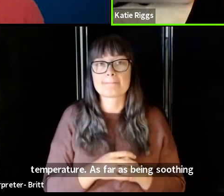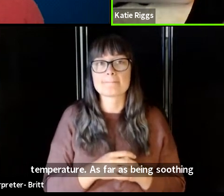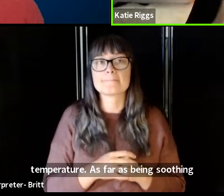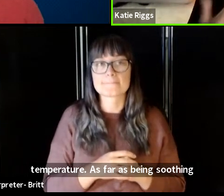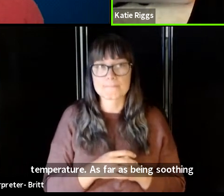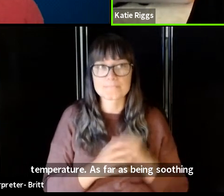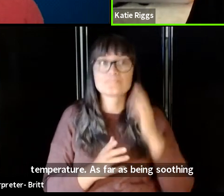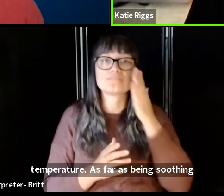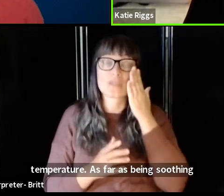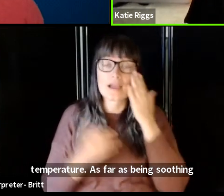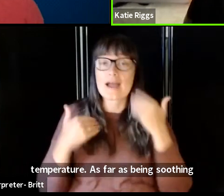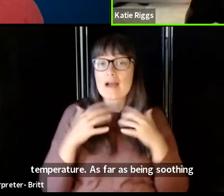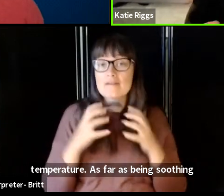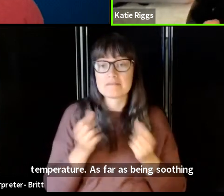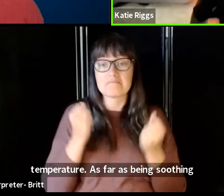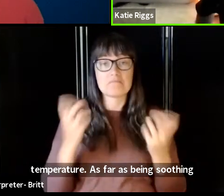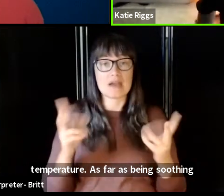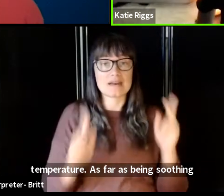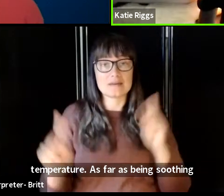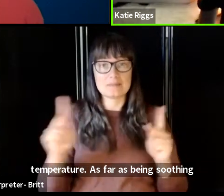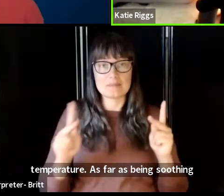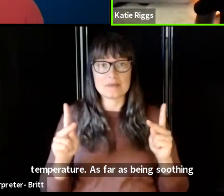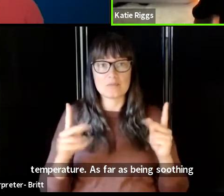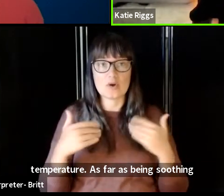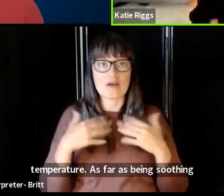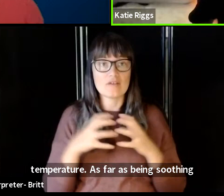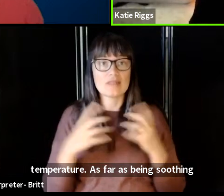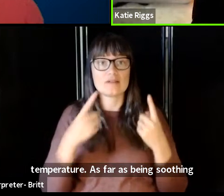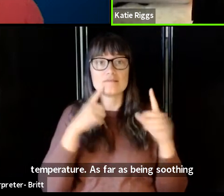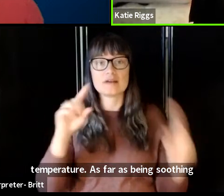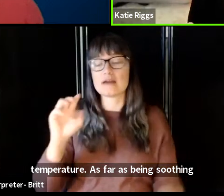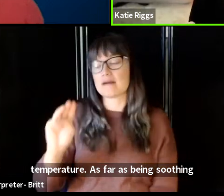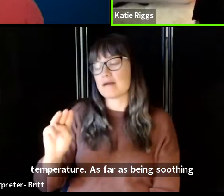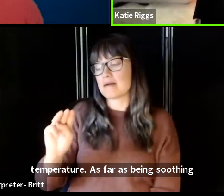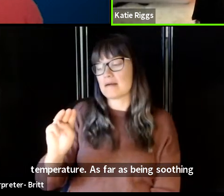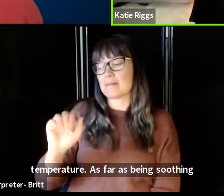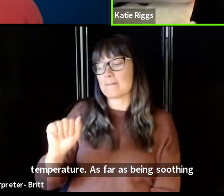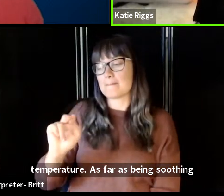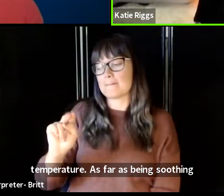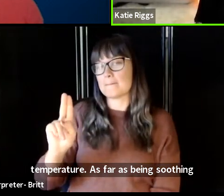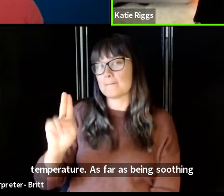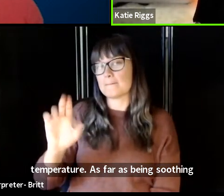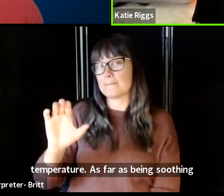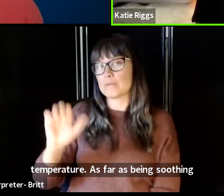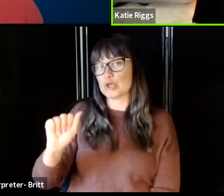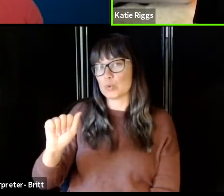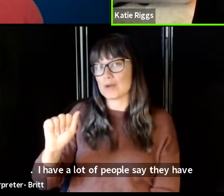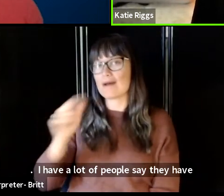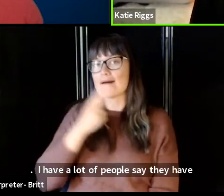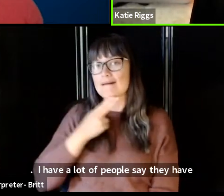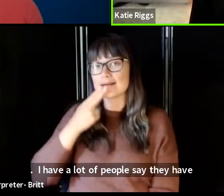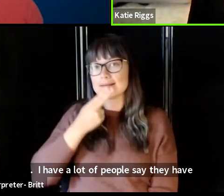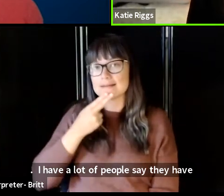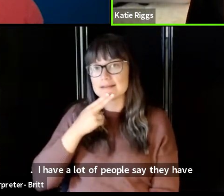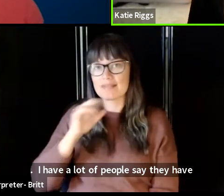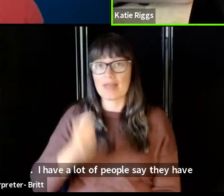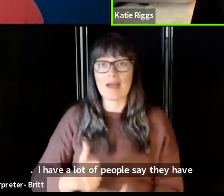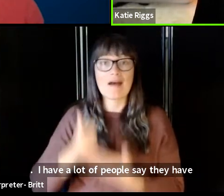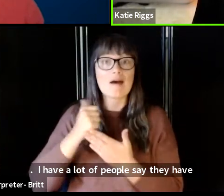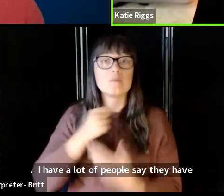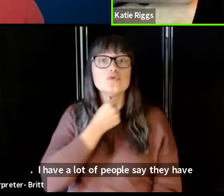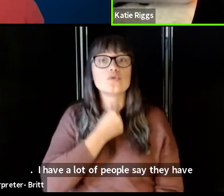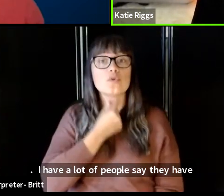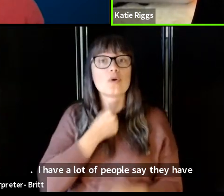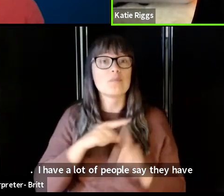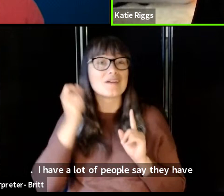I've had a lot of people say that they have like a lot of success with Manuka honey, and that's really soothing to the throat. But also remember